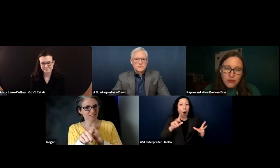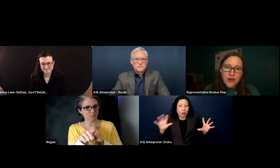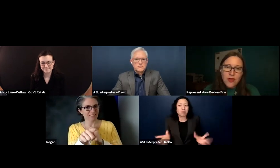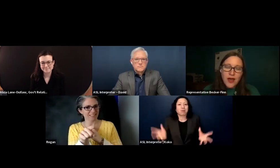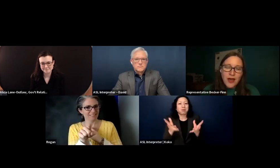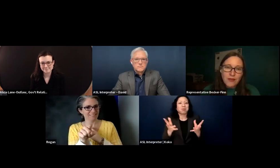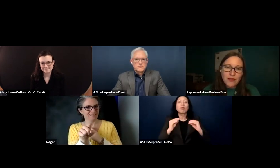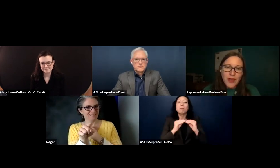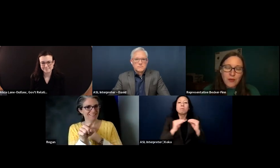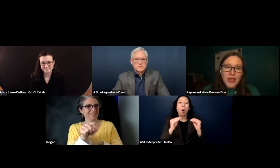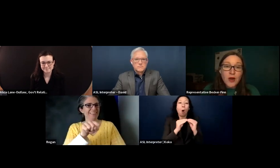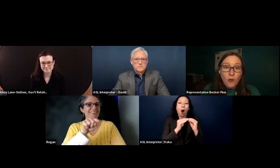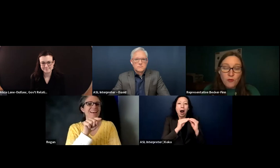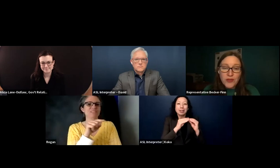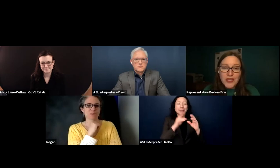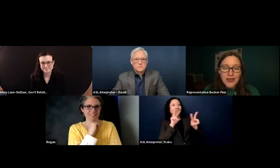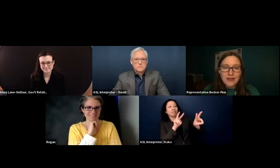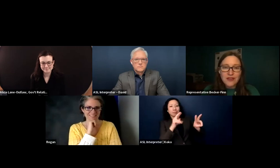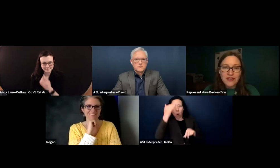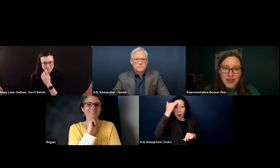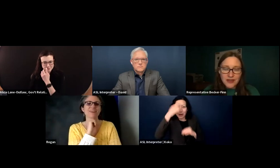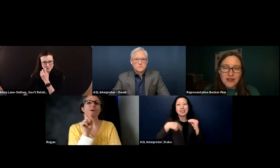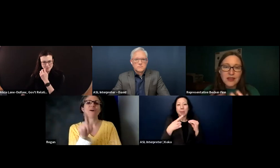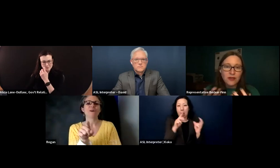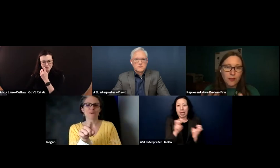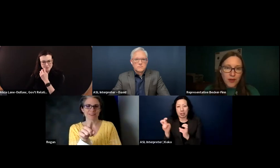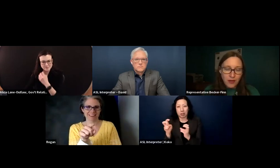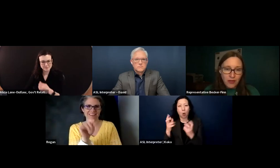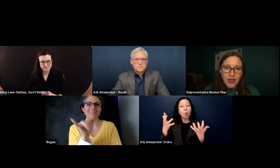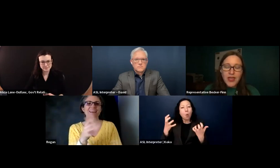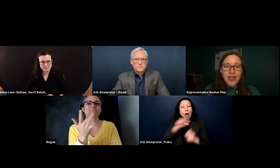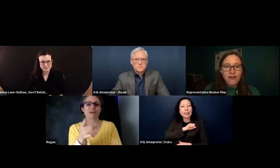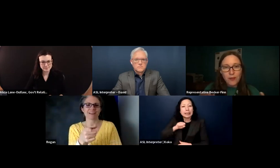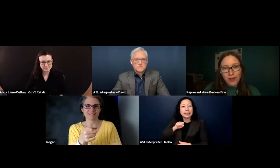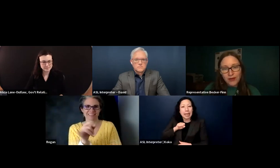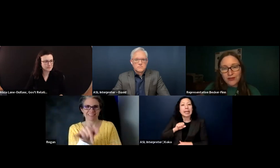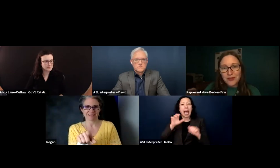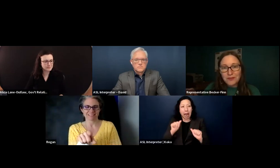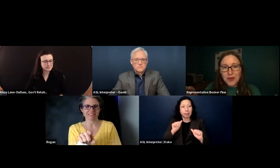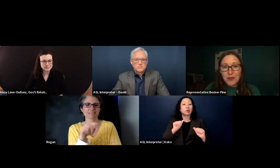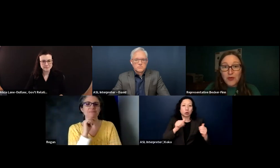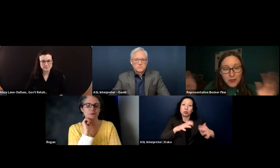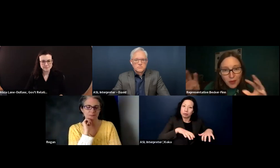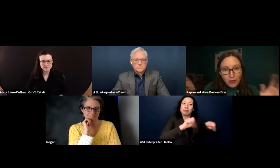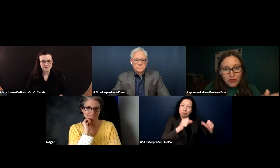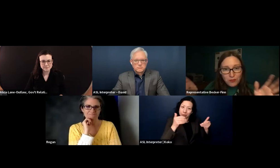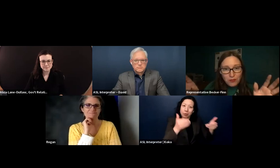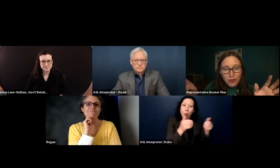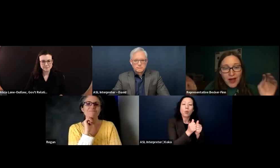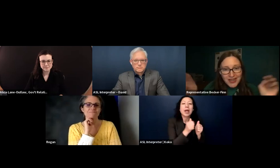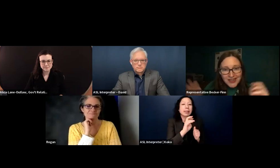issue so that we can hopefully get the Senate to hear the bill if the bills move in